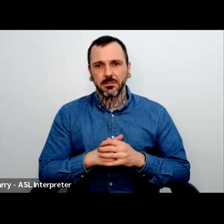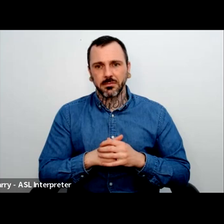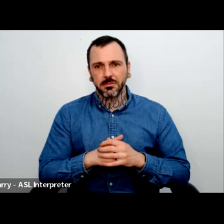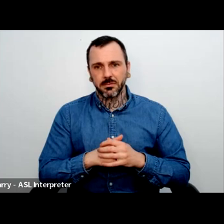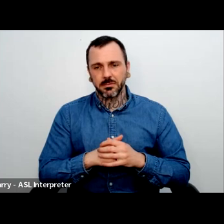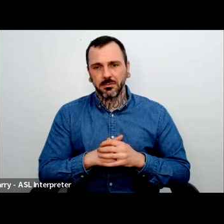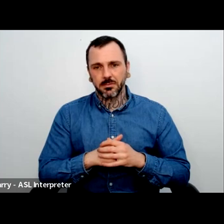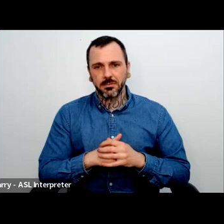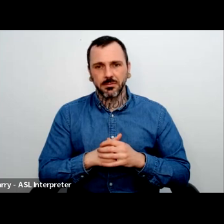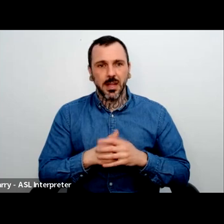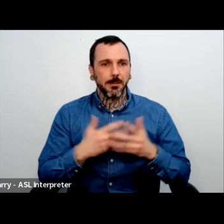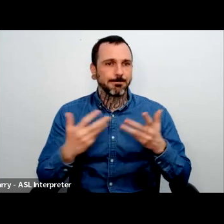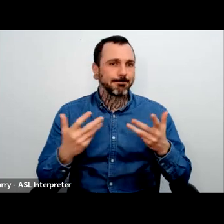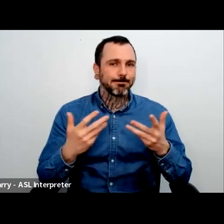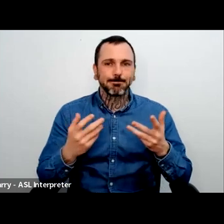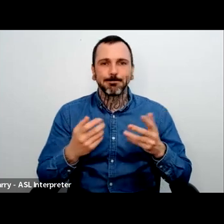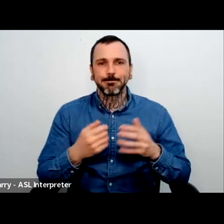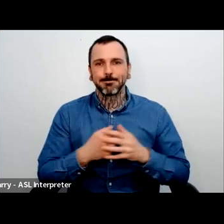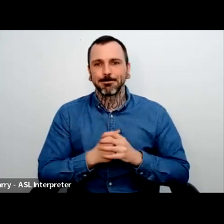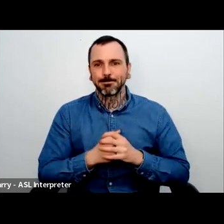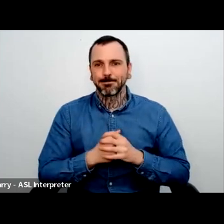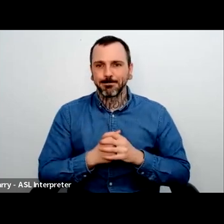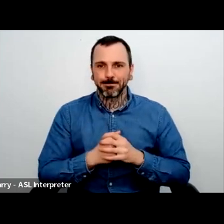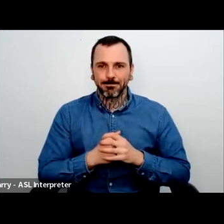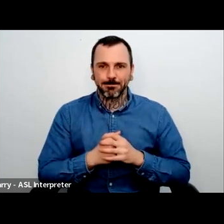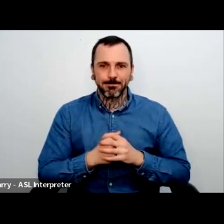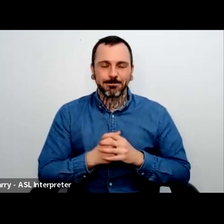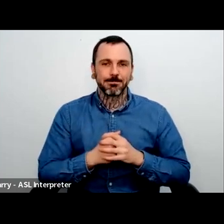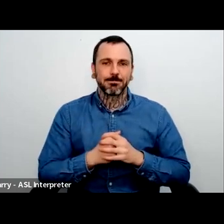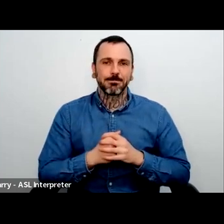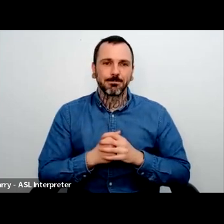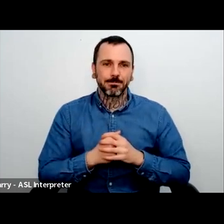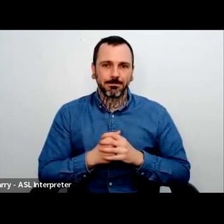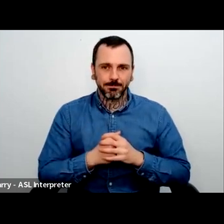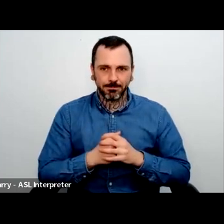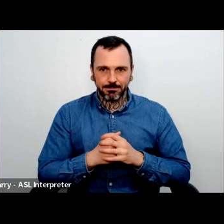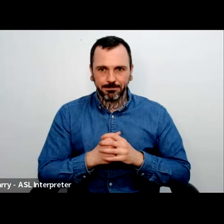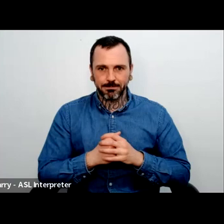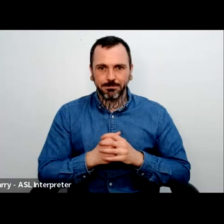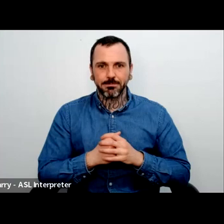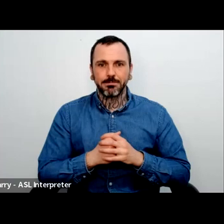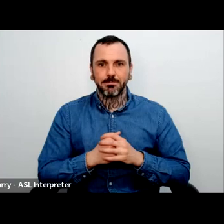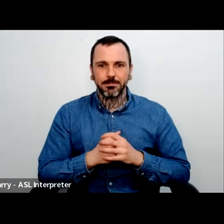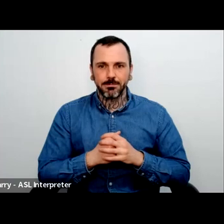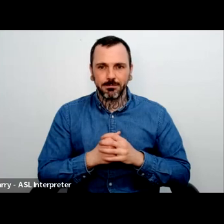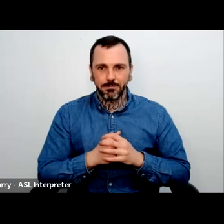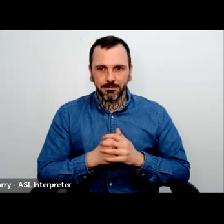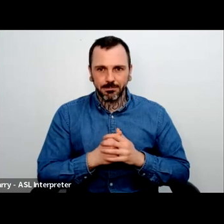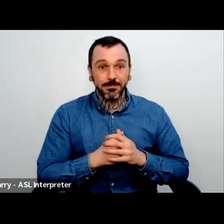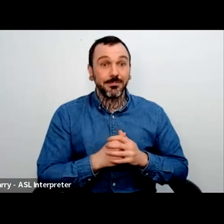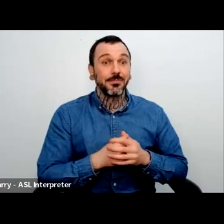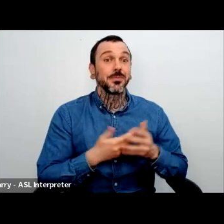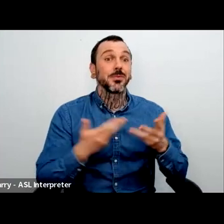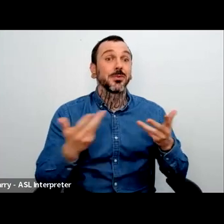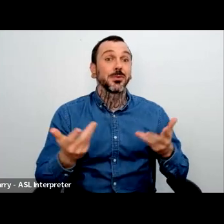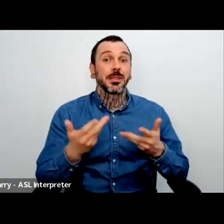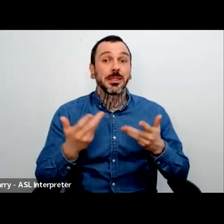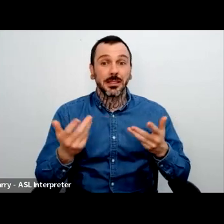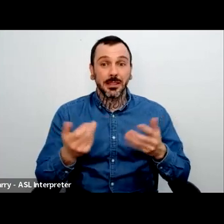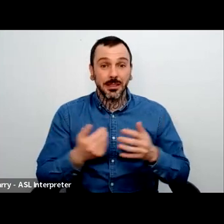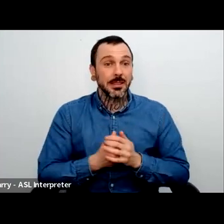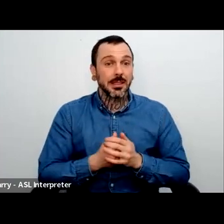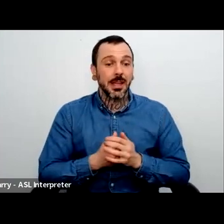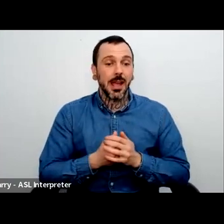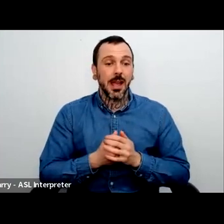I'm as I said, I'm speaking from Ottawa today. The traditional unceded territory of the Algonquin